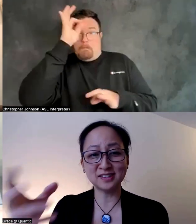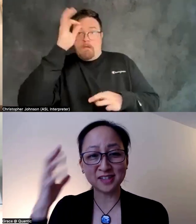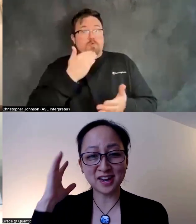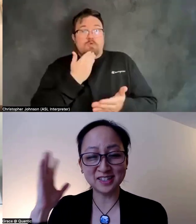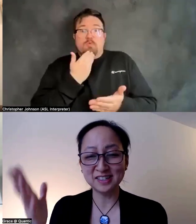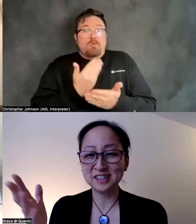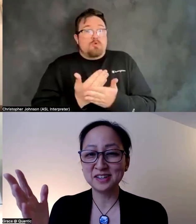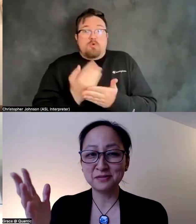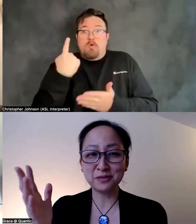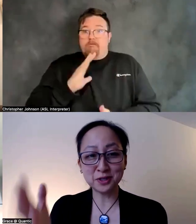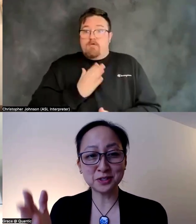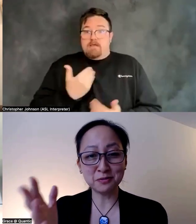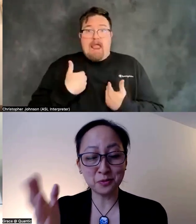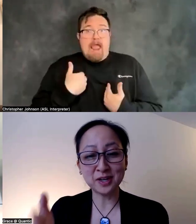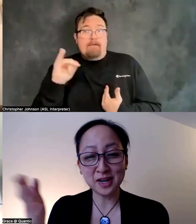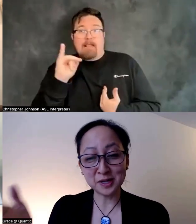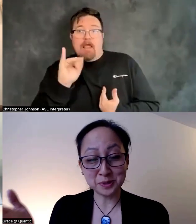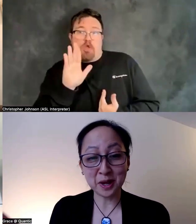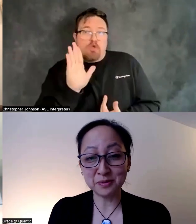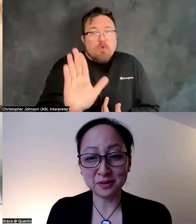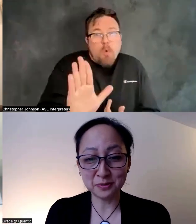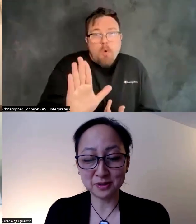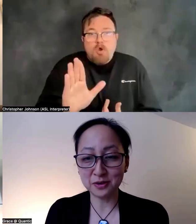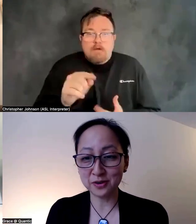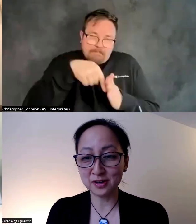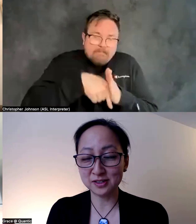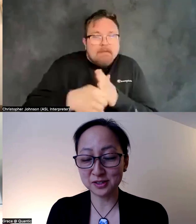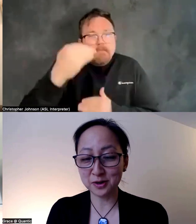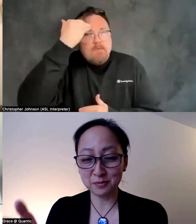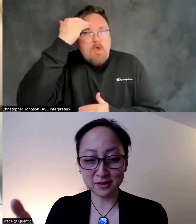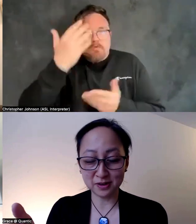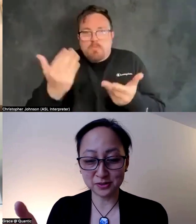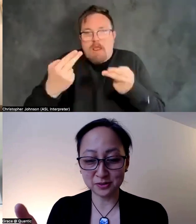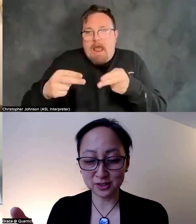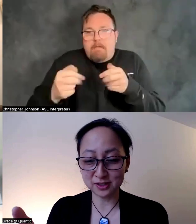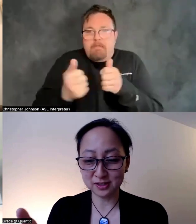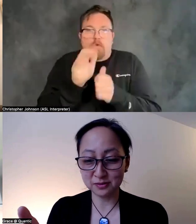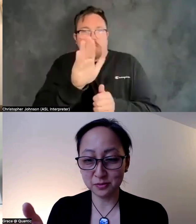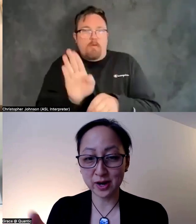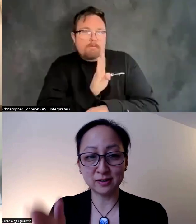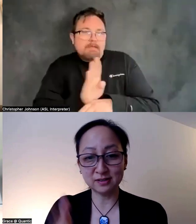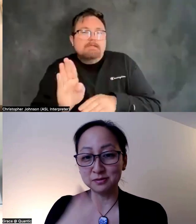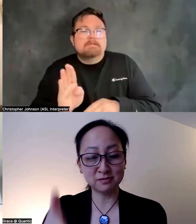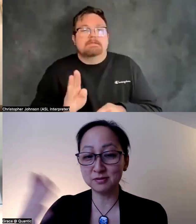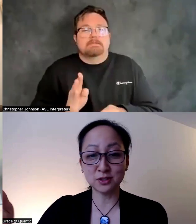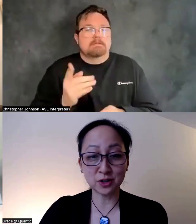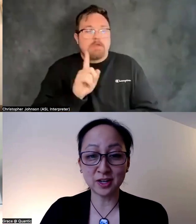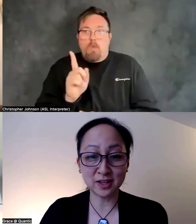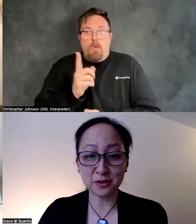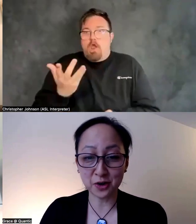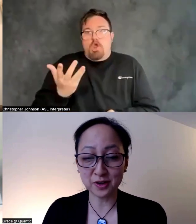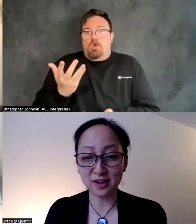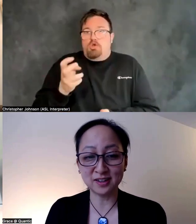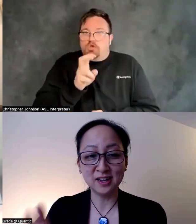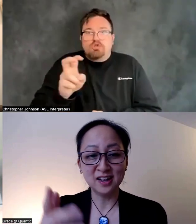get the inside version of what has been happening with your startup, and also just where the journey